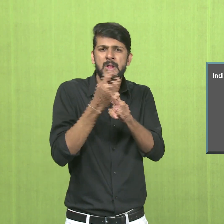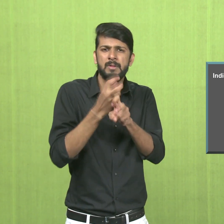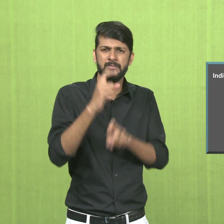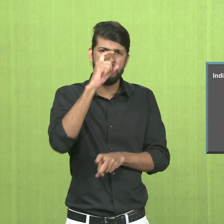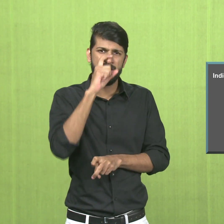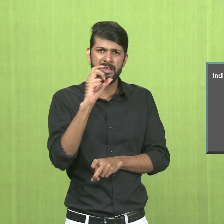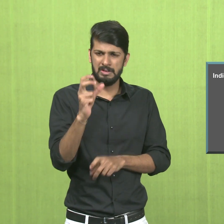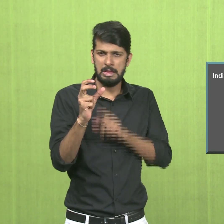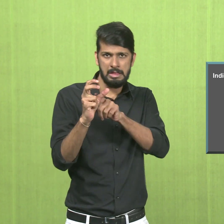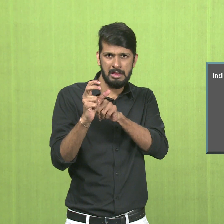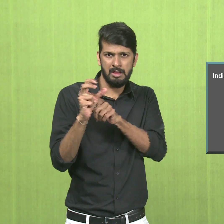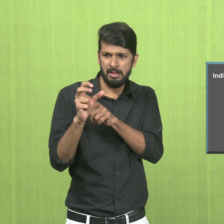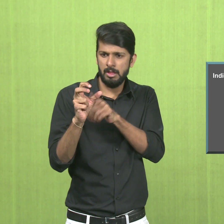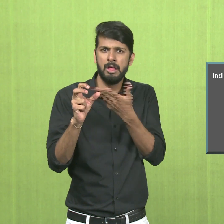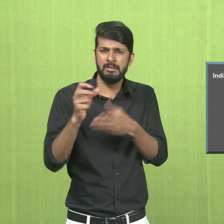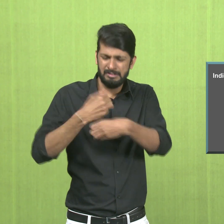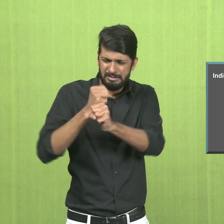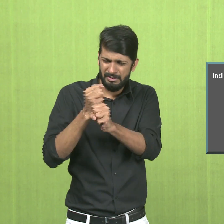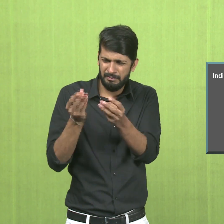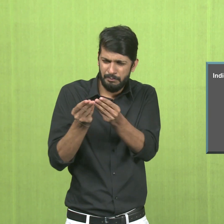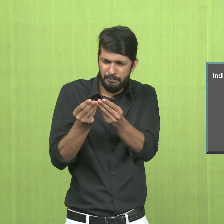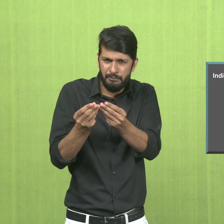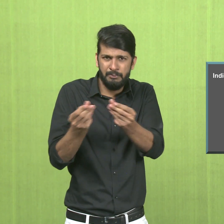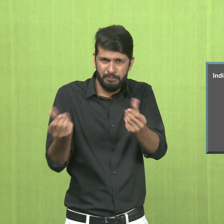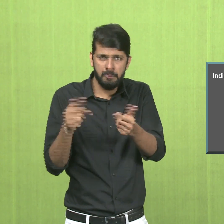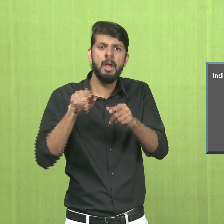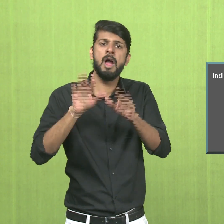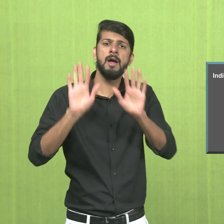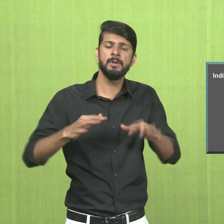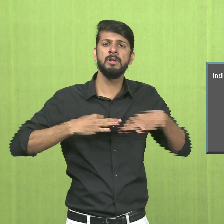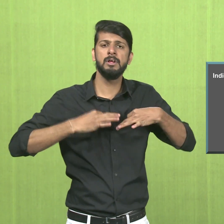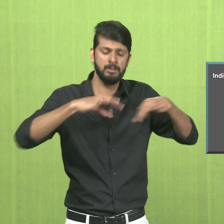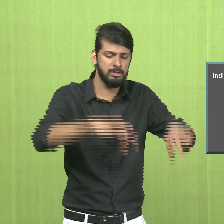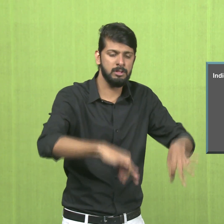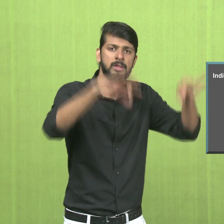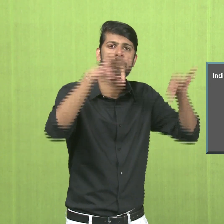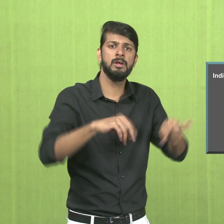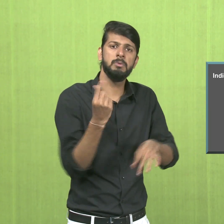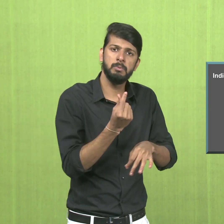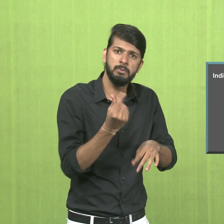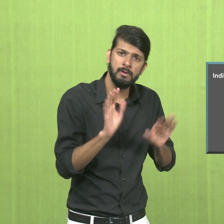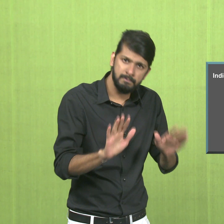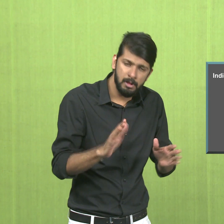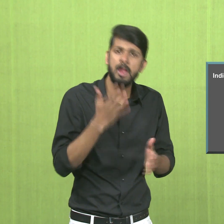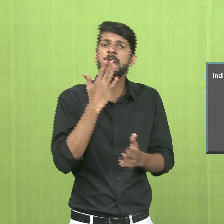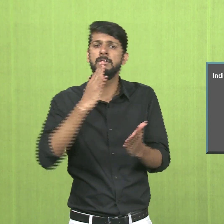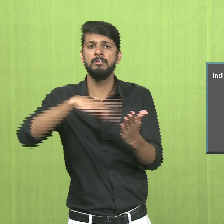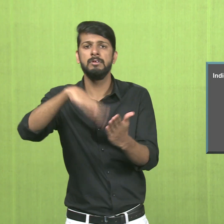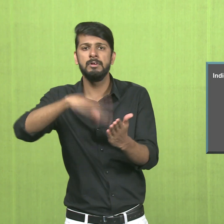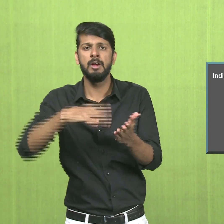Indigo is kind of a natural element which is used to make dye, where we also use it to make the